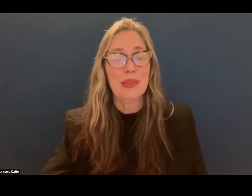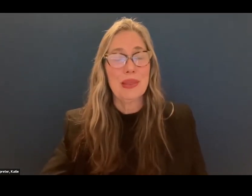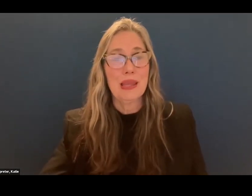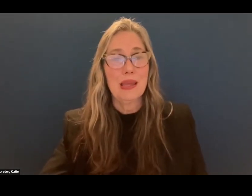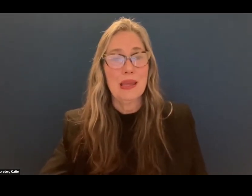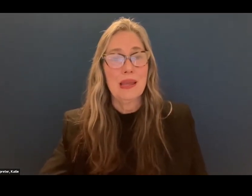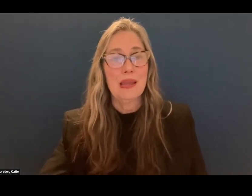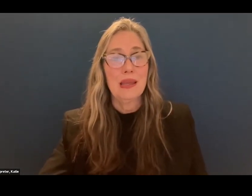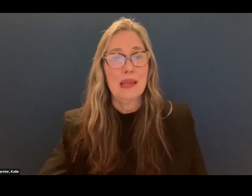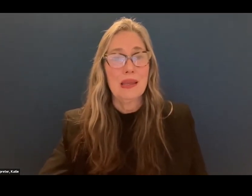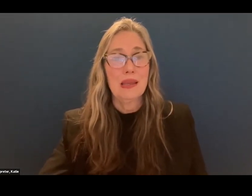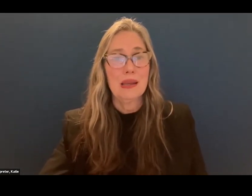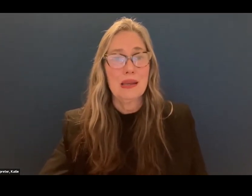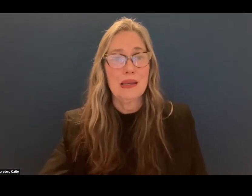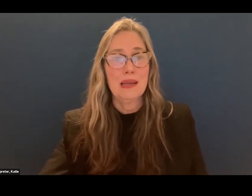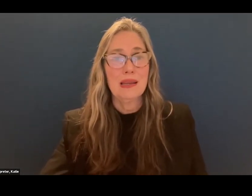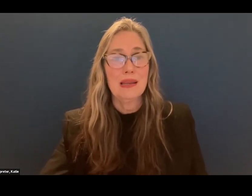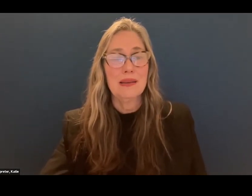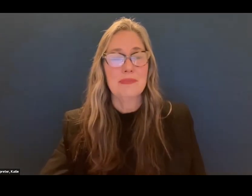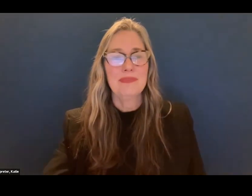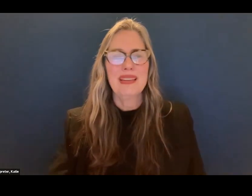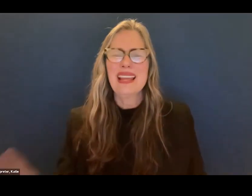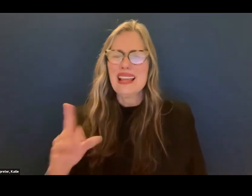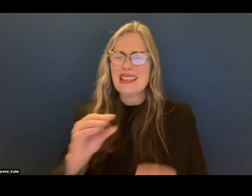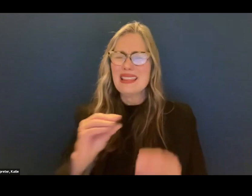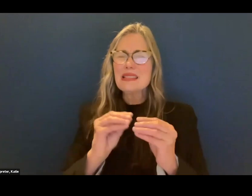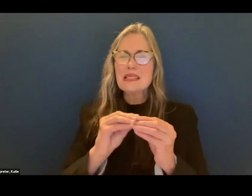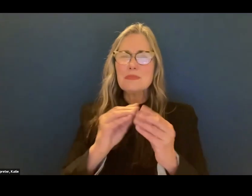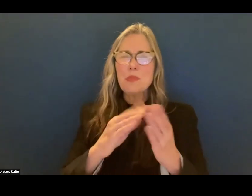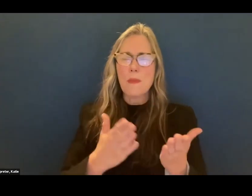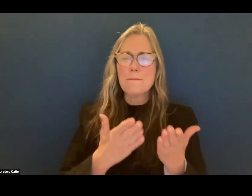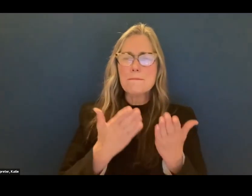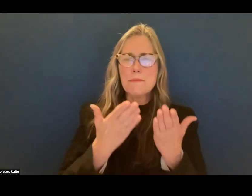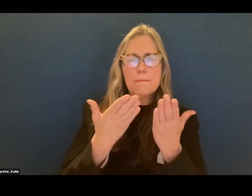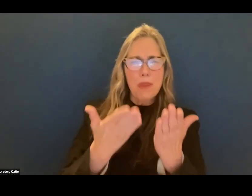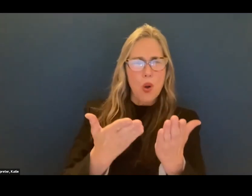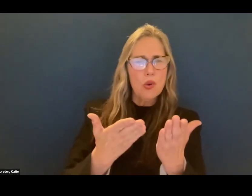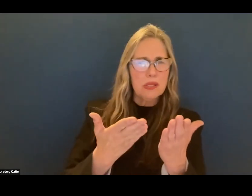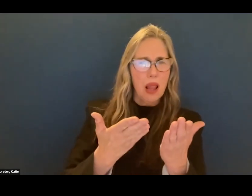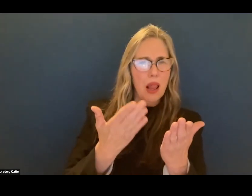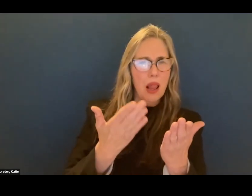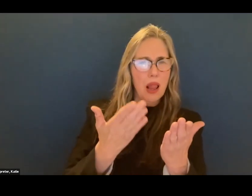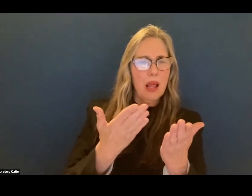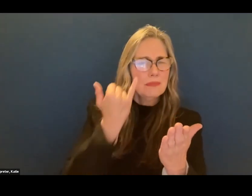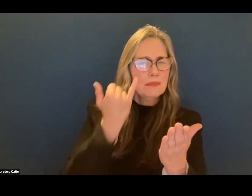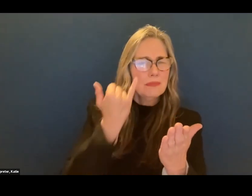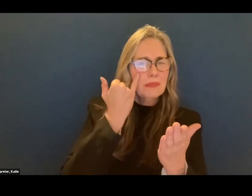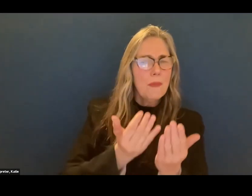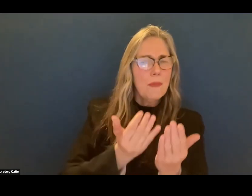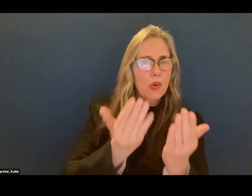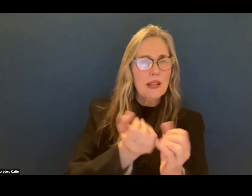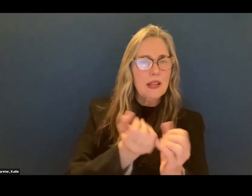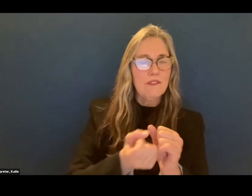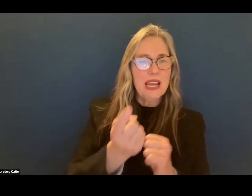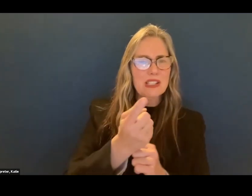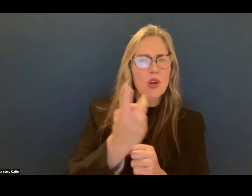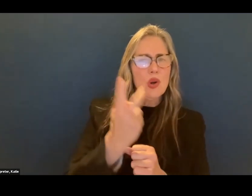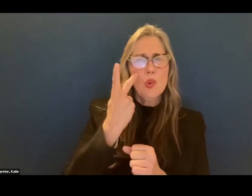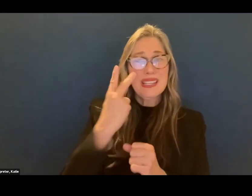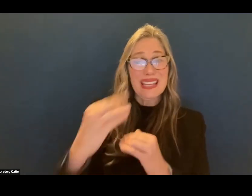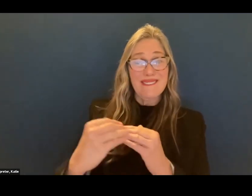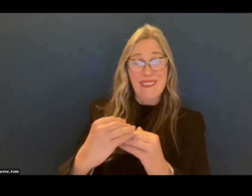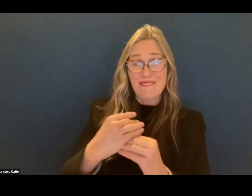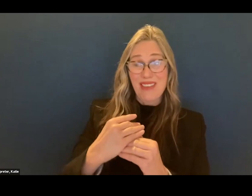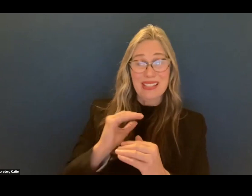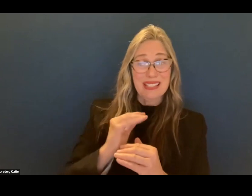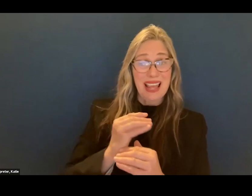you that this is really a proposal for the budget for next year, and we'll take a look at how it affects us, if